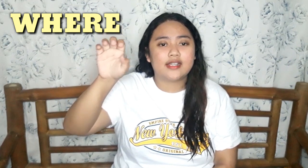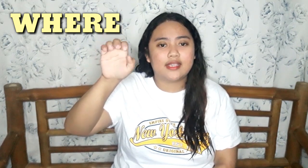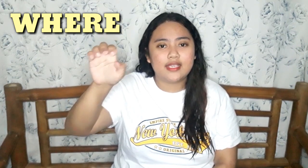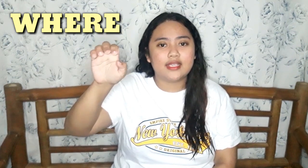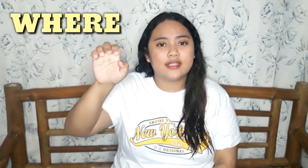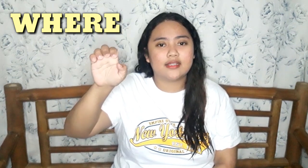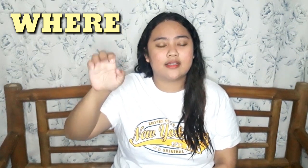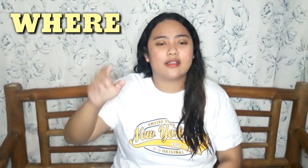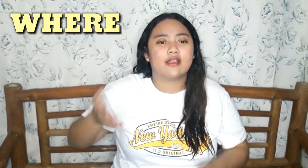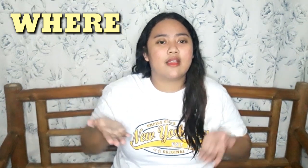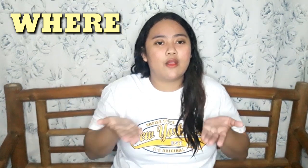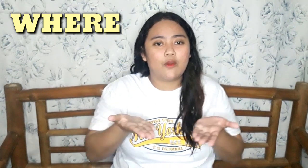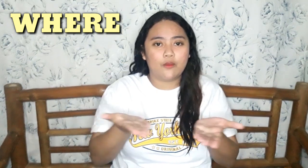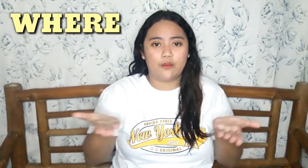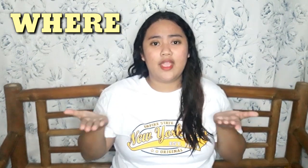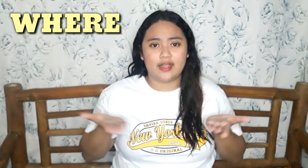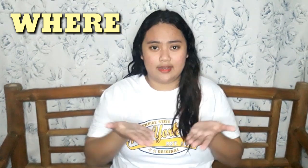W-H-E-R-E. Where.